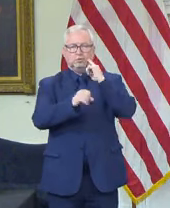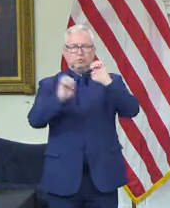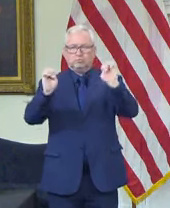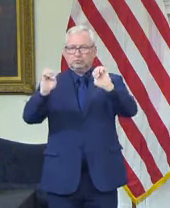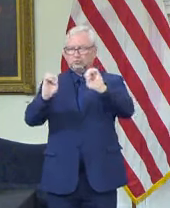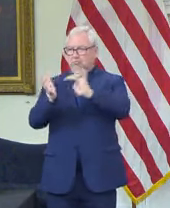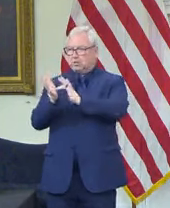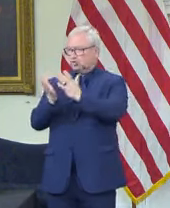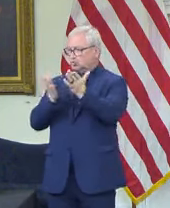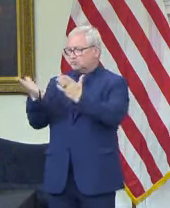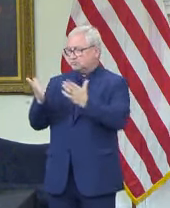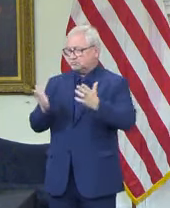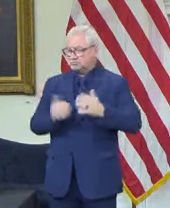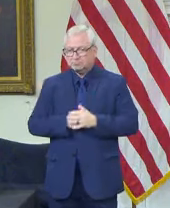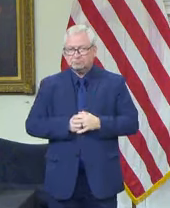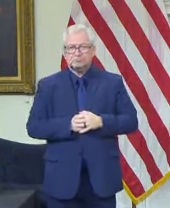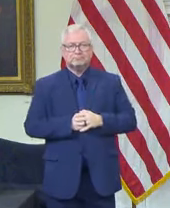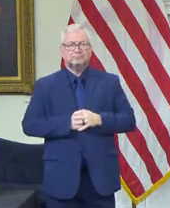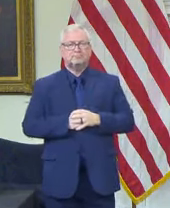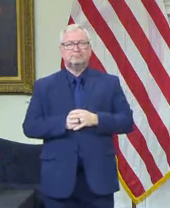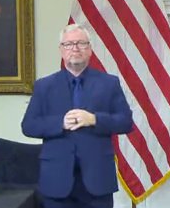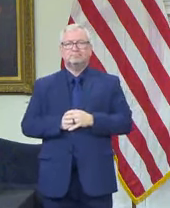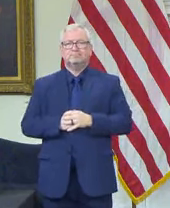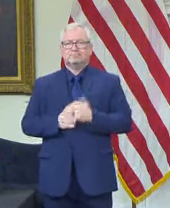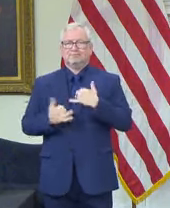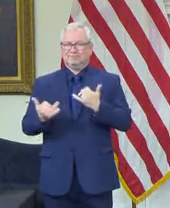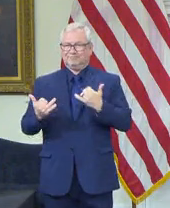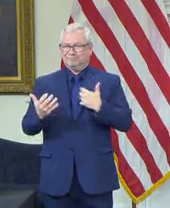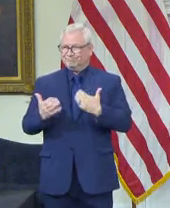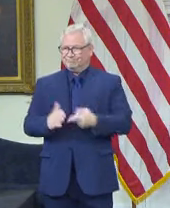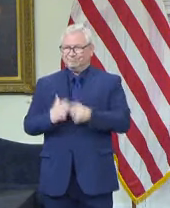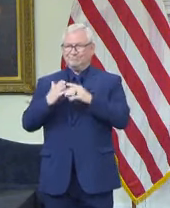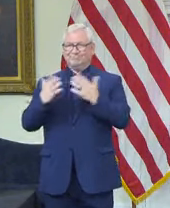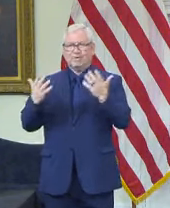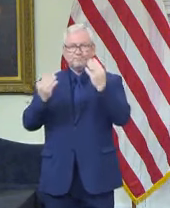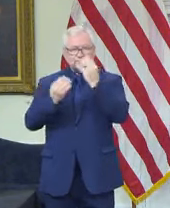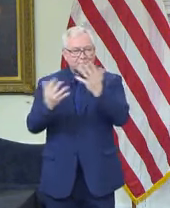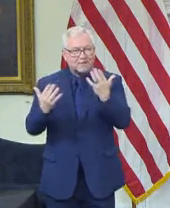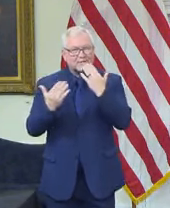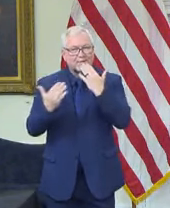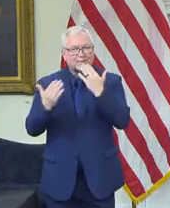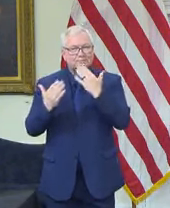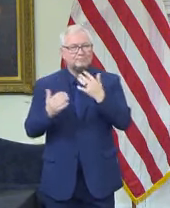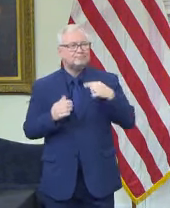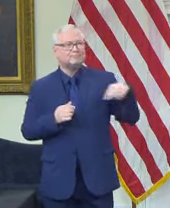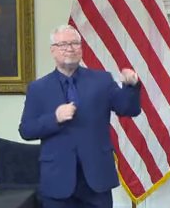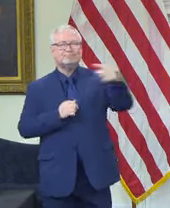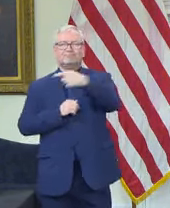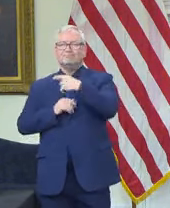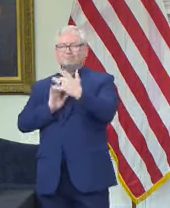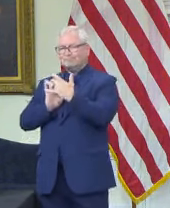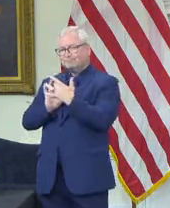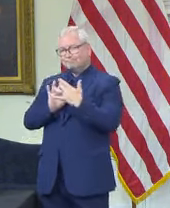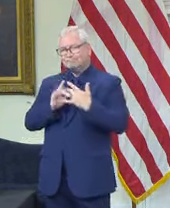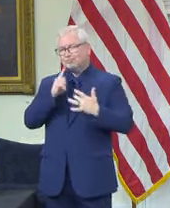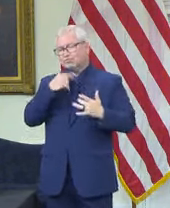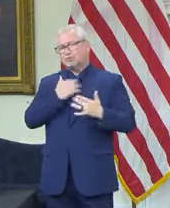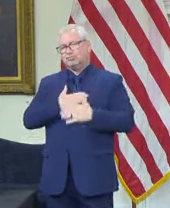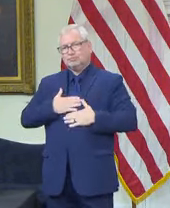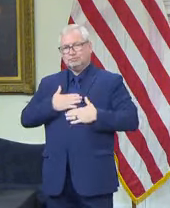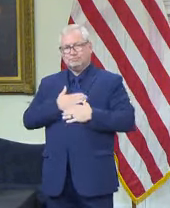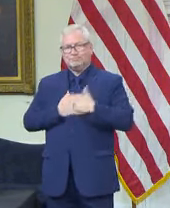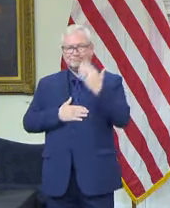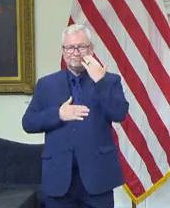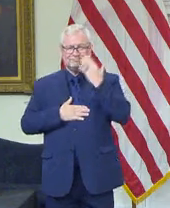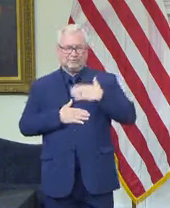Systems. I want to begin by thanking everyone who reached out with well wishes for the First Lady, who tested